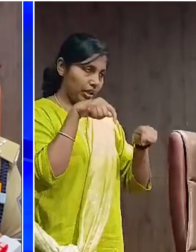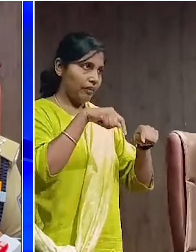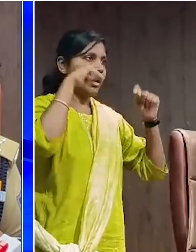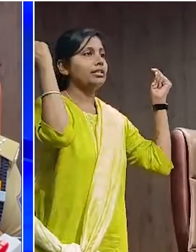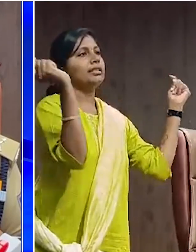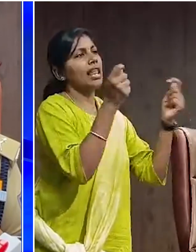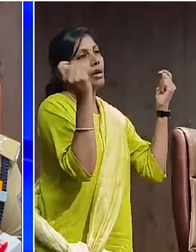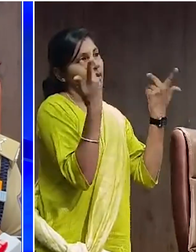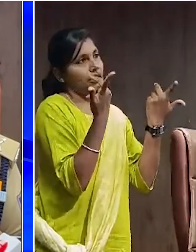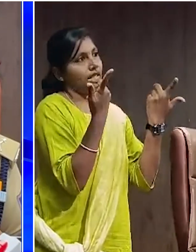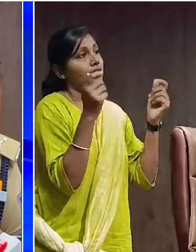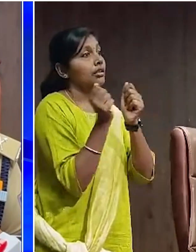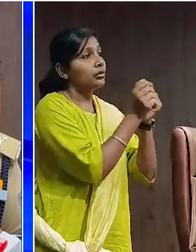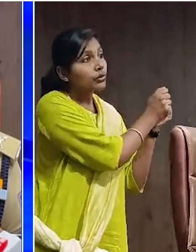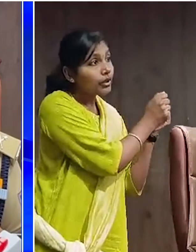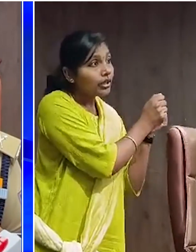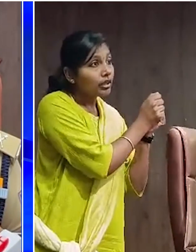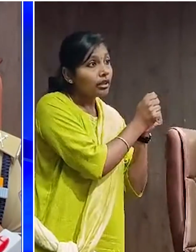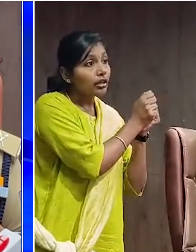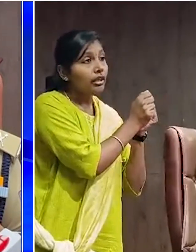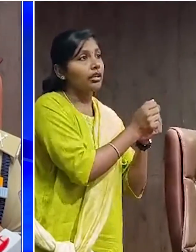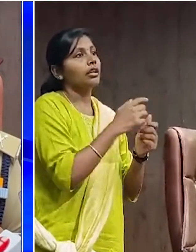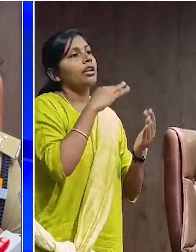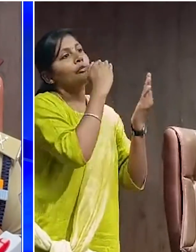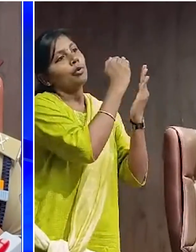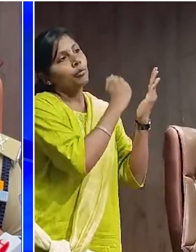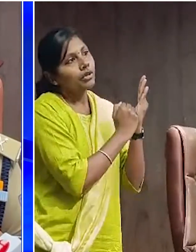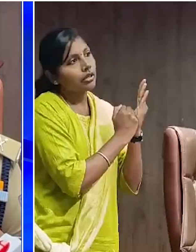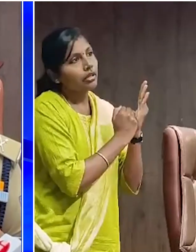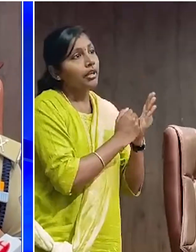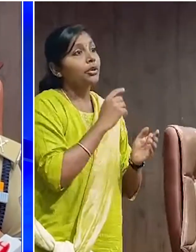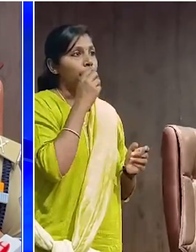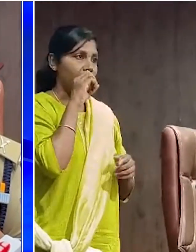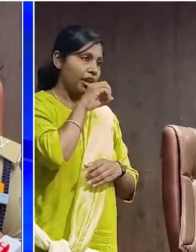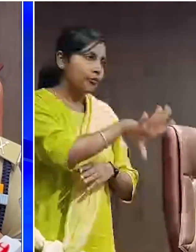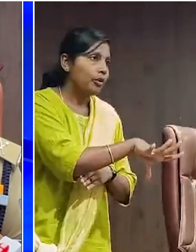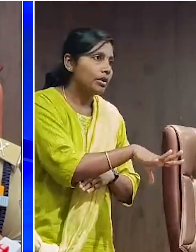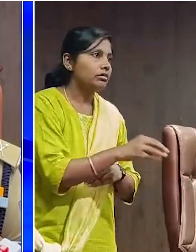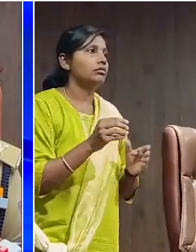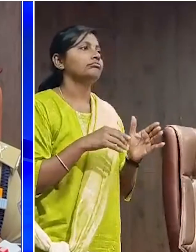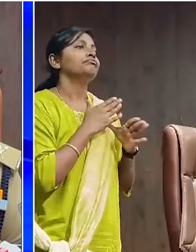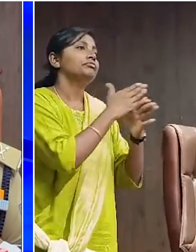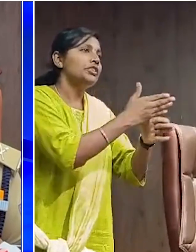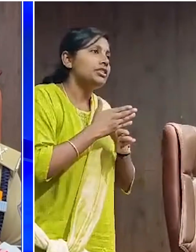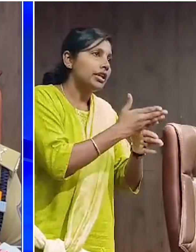Day and also to understand the concerns of this segment of the society. Bangalore City Police, as I